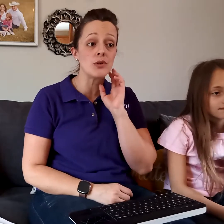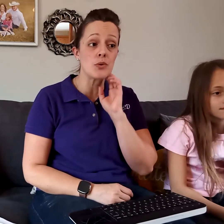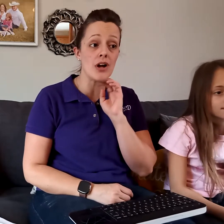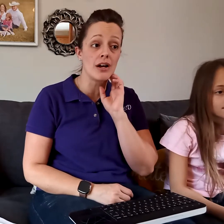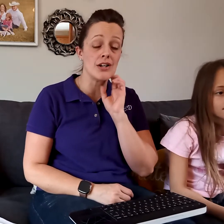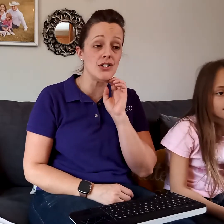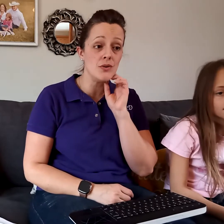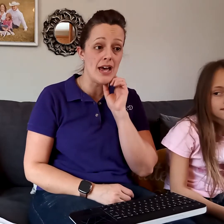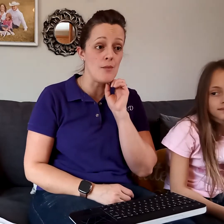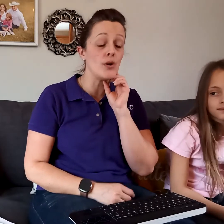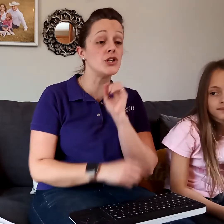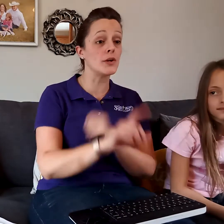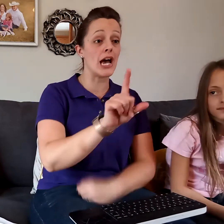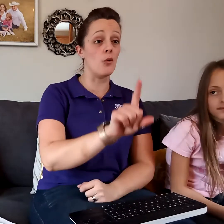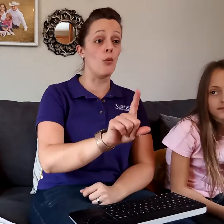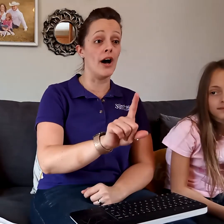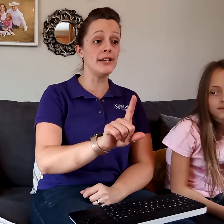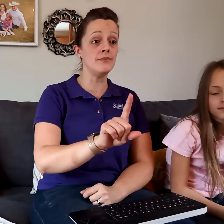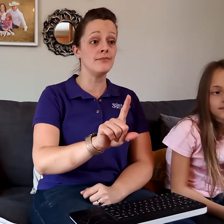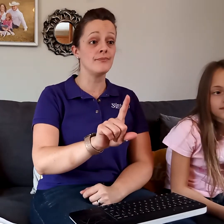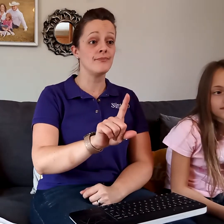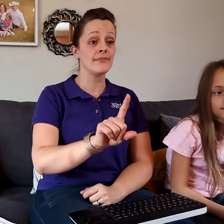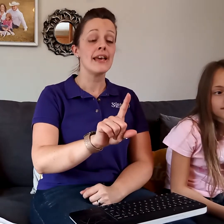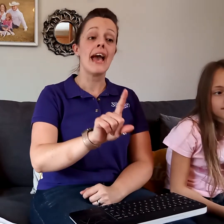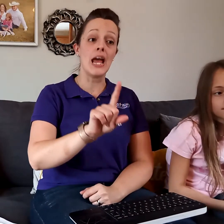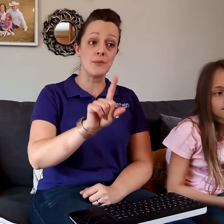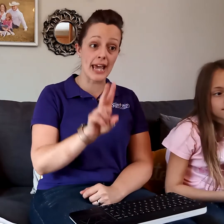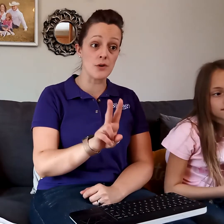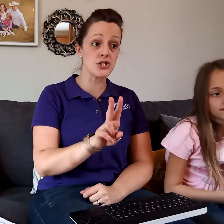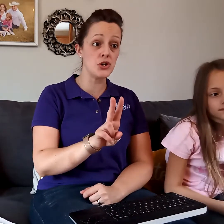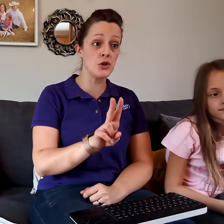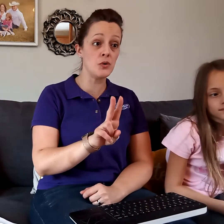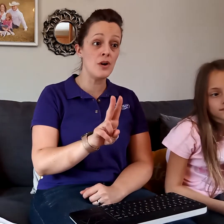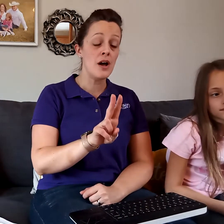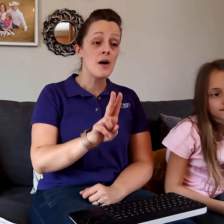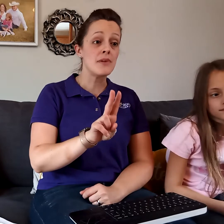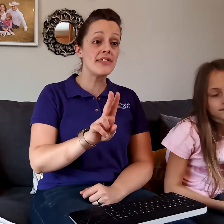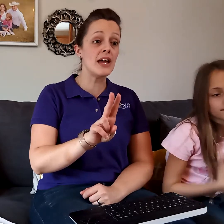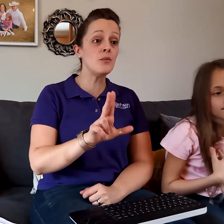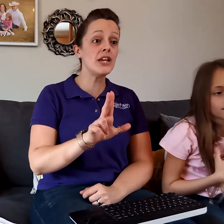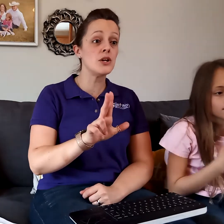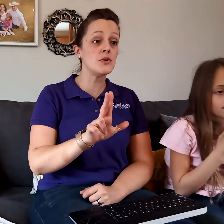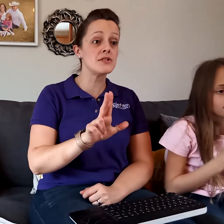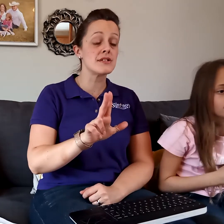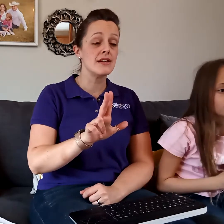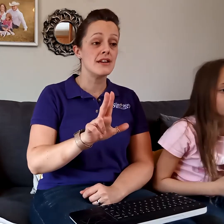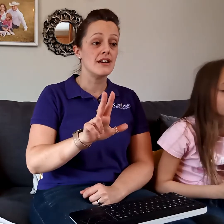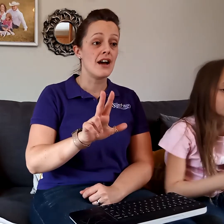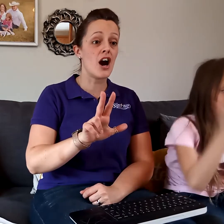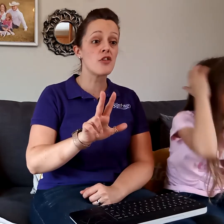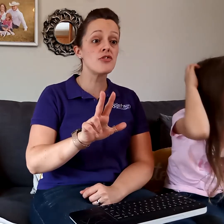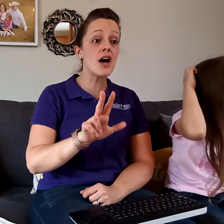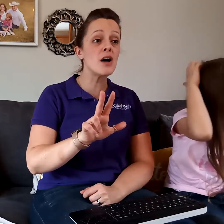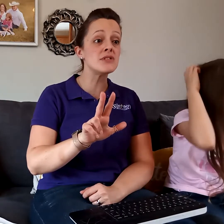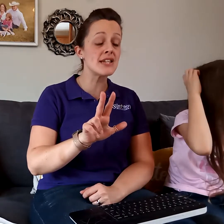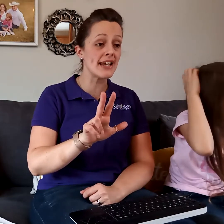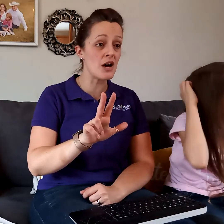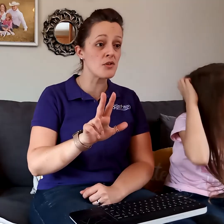not going to do that. We do count 1 and we count 2, but then we use our thumb to count